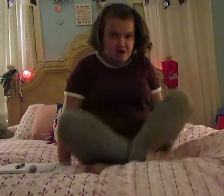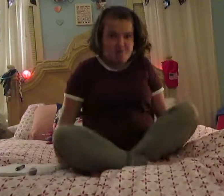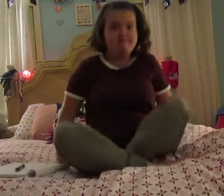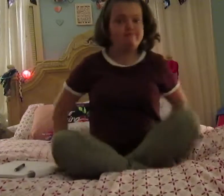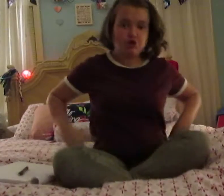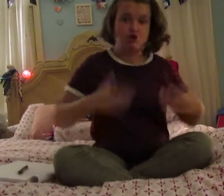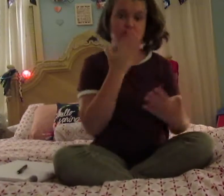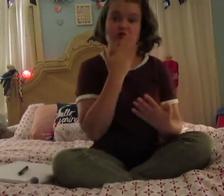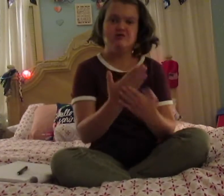Good. Good.